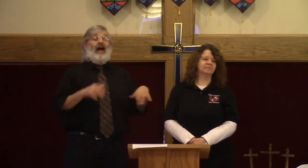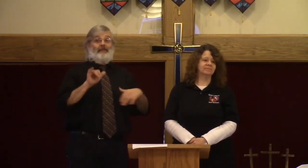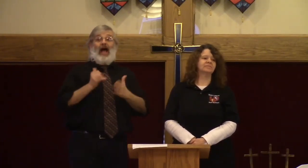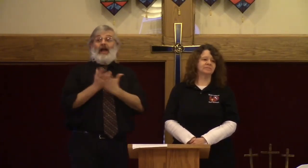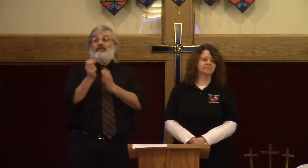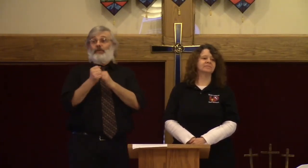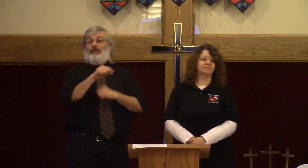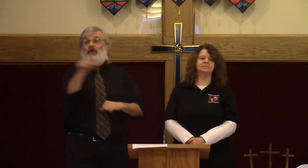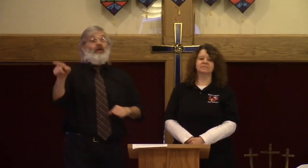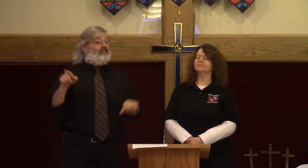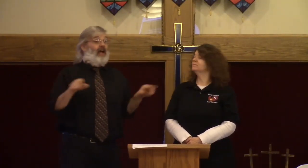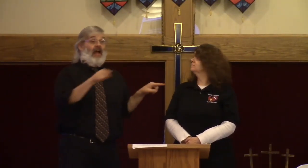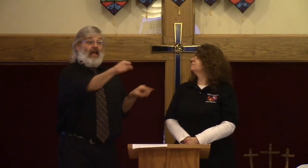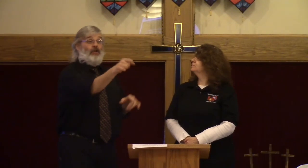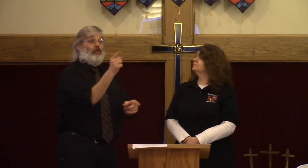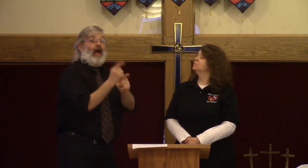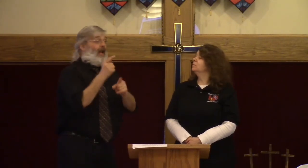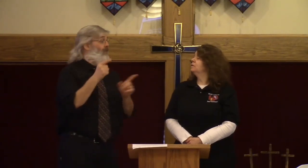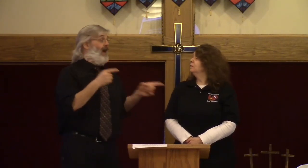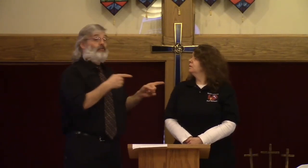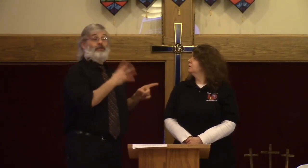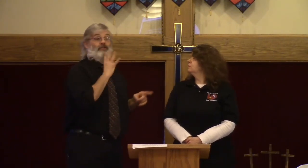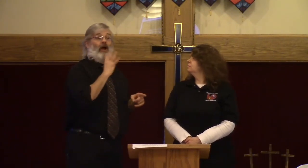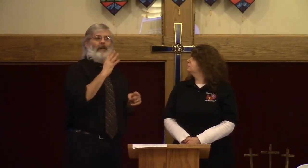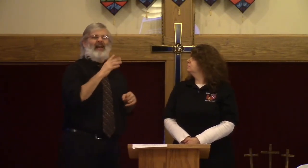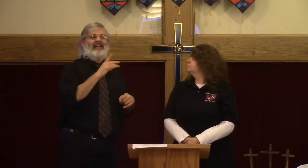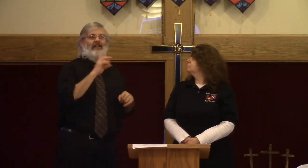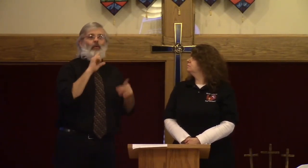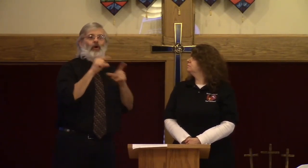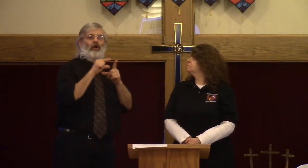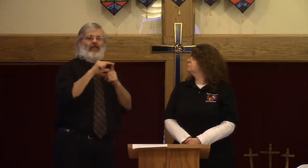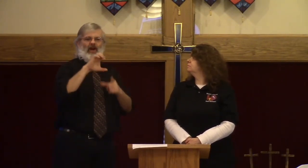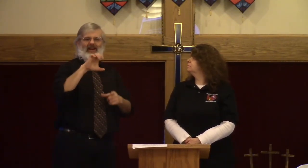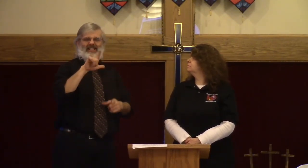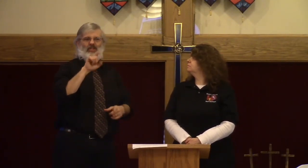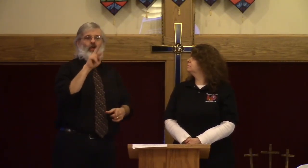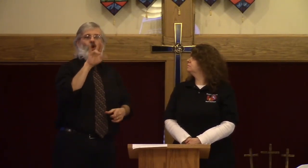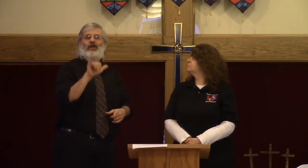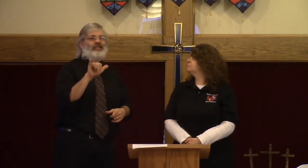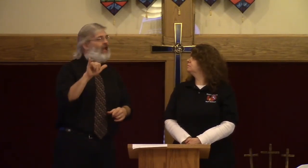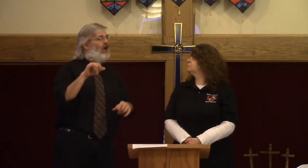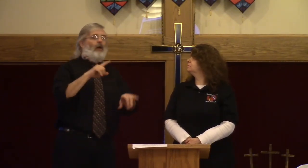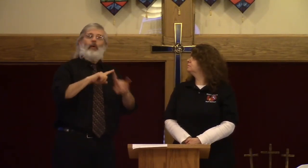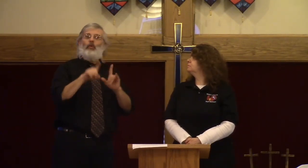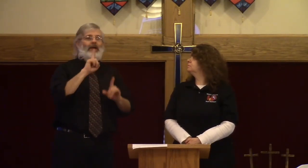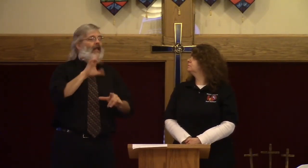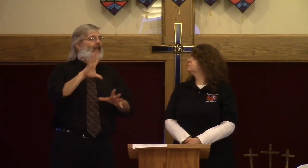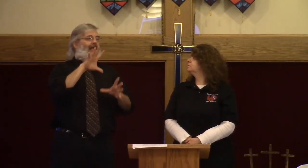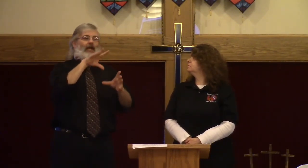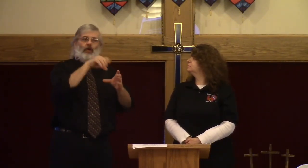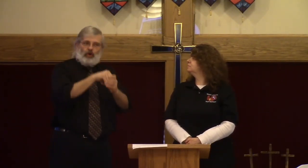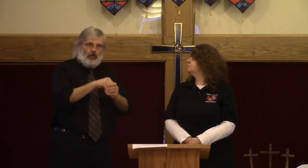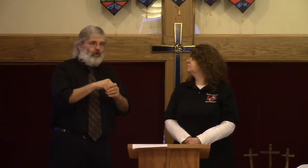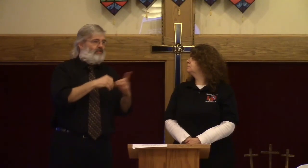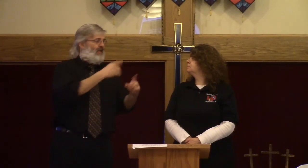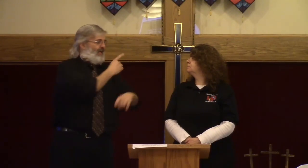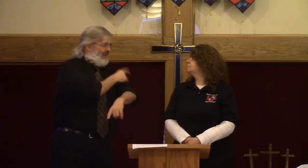be honest with you. See, and you're right, and that's what she's talking about. The word there is clergy, or really it includes